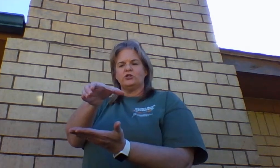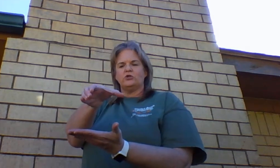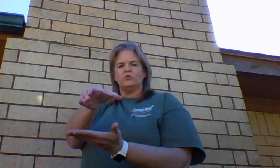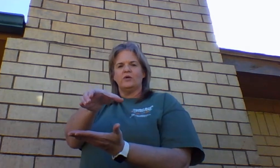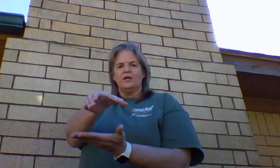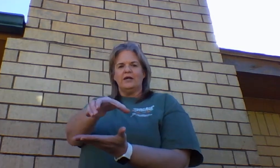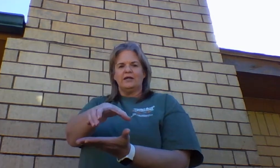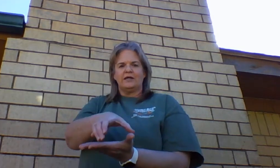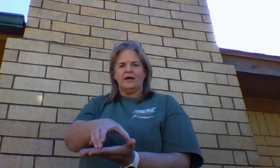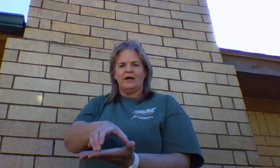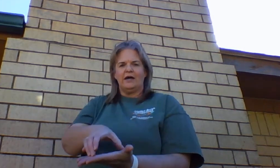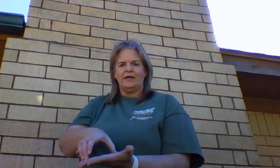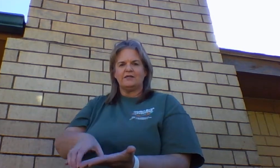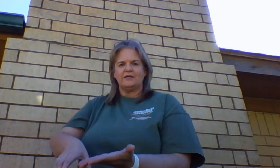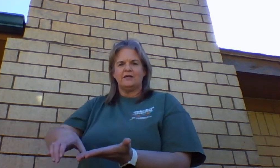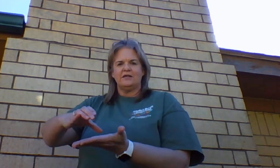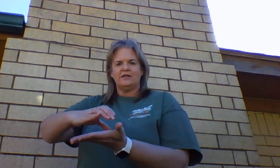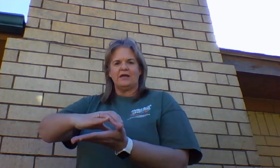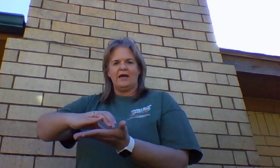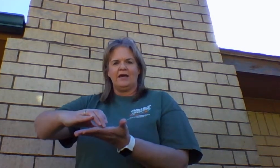to cut the cake.